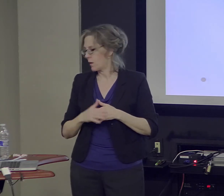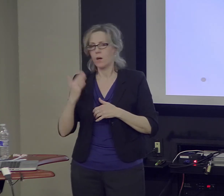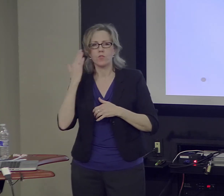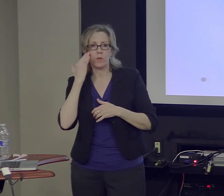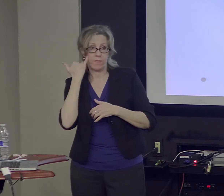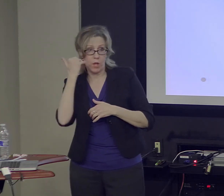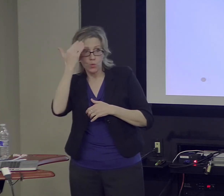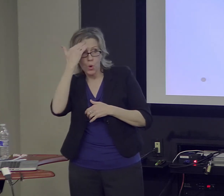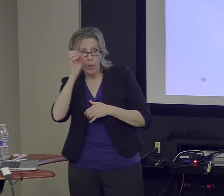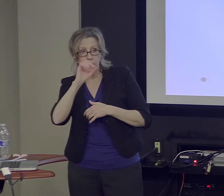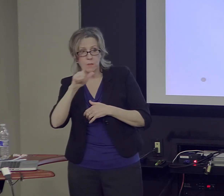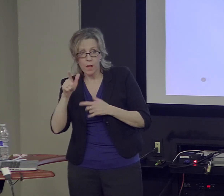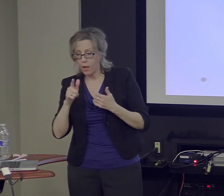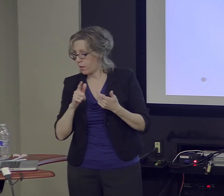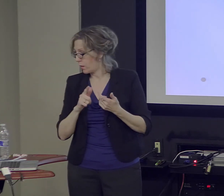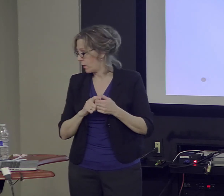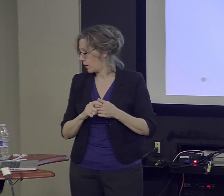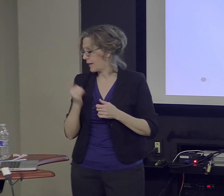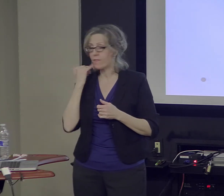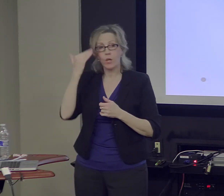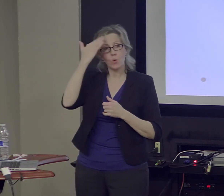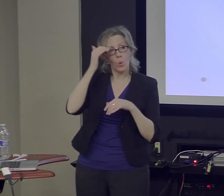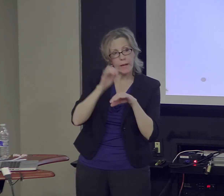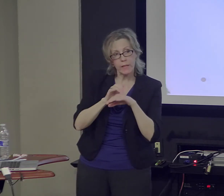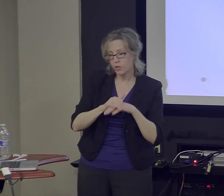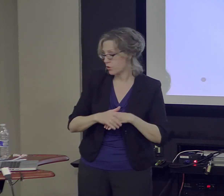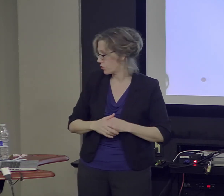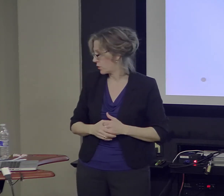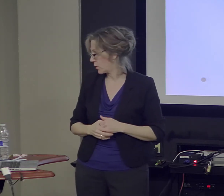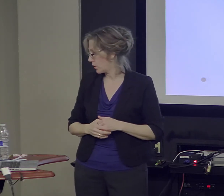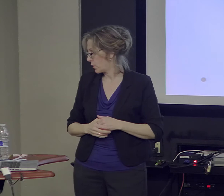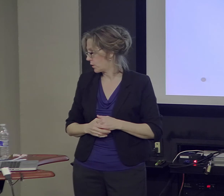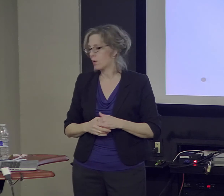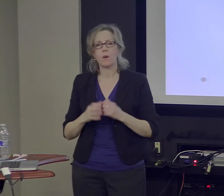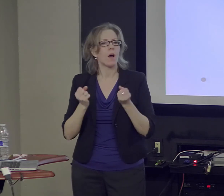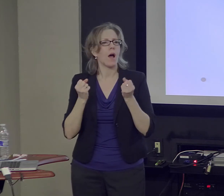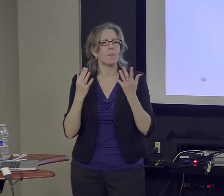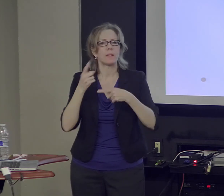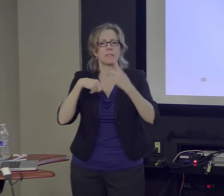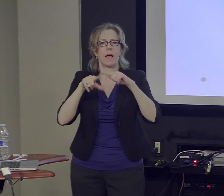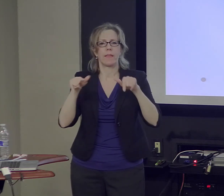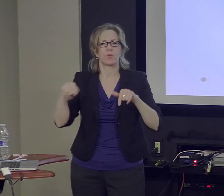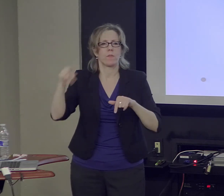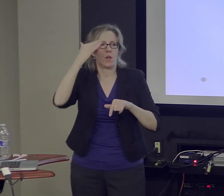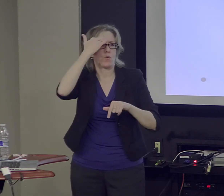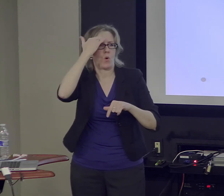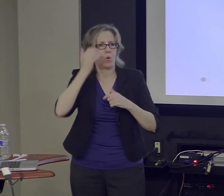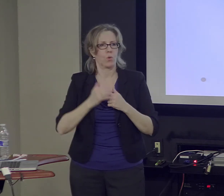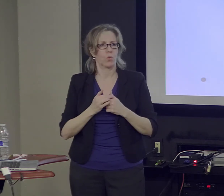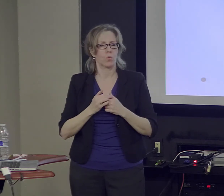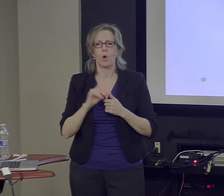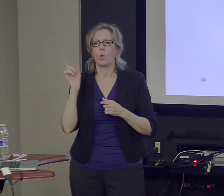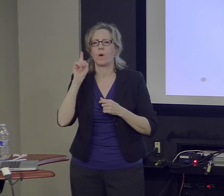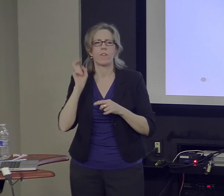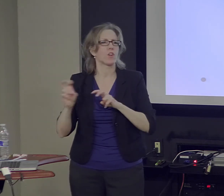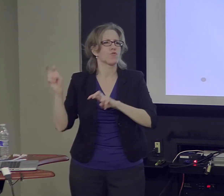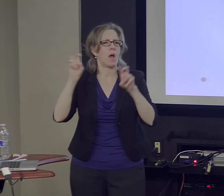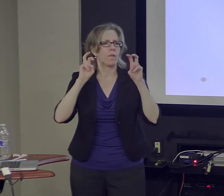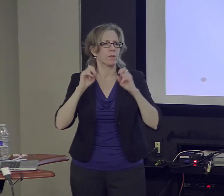written language, their knowledge of International Sign Language, their knowledge of ASL, their knowledge of English, how